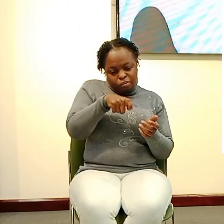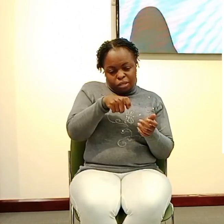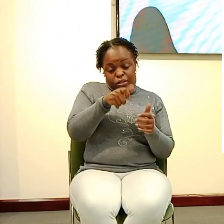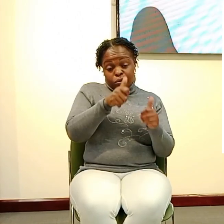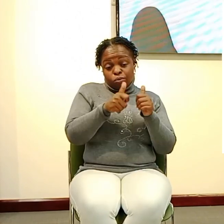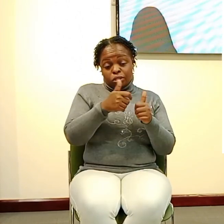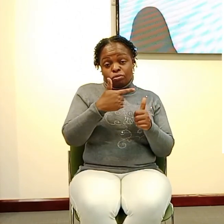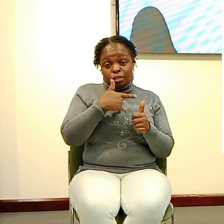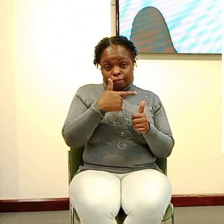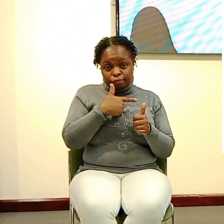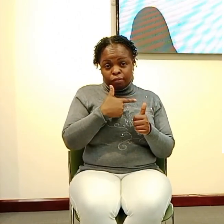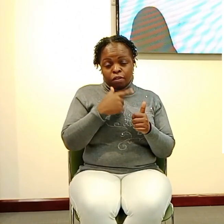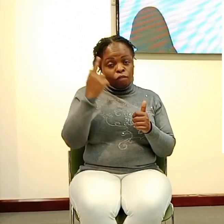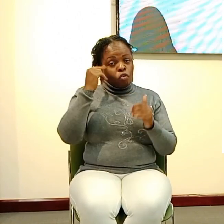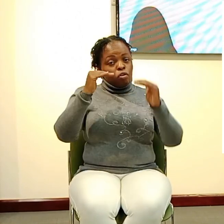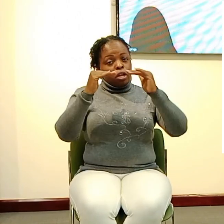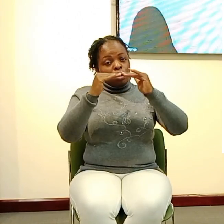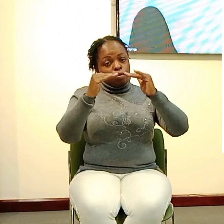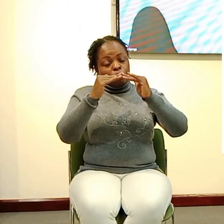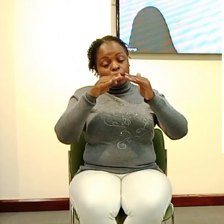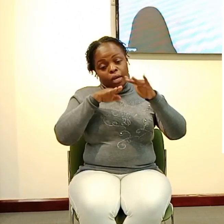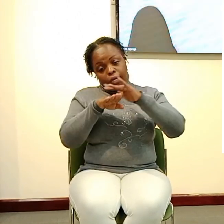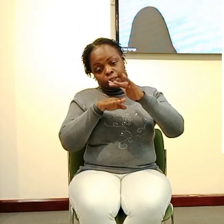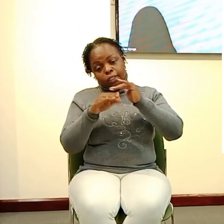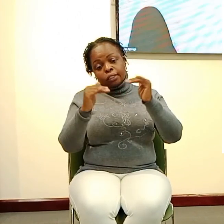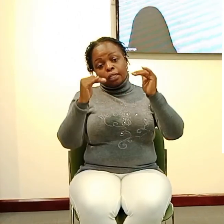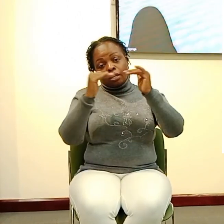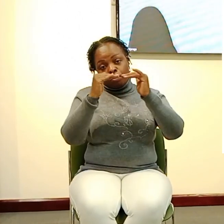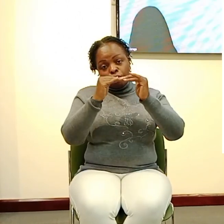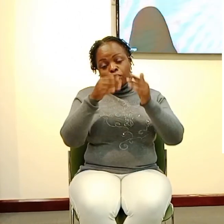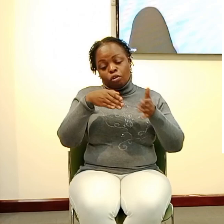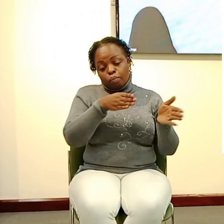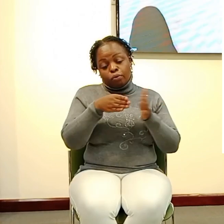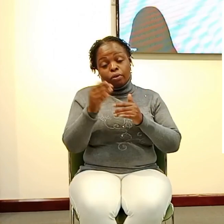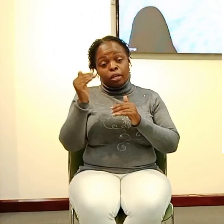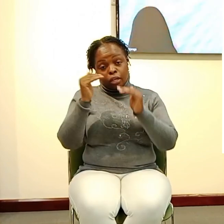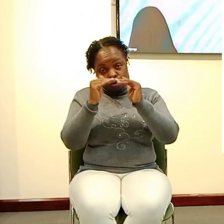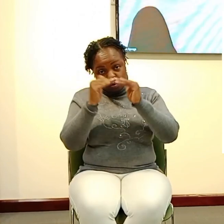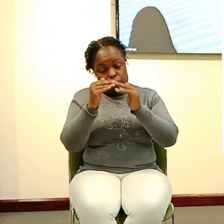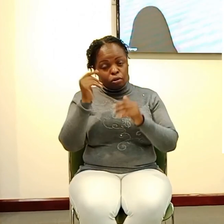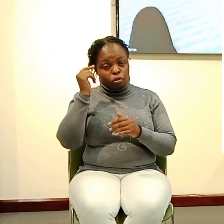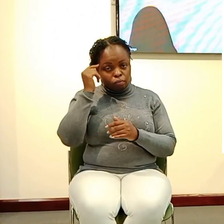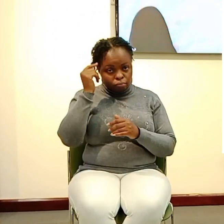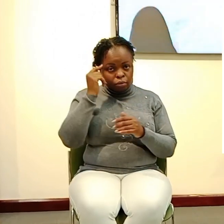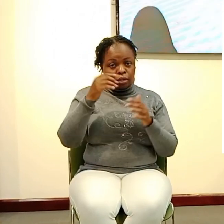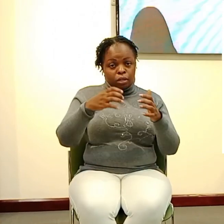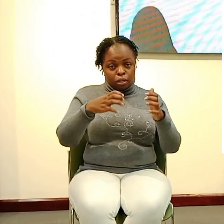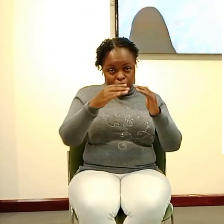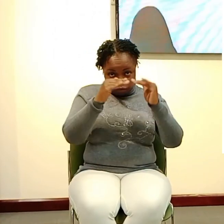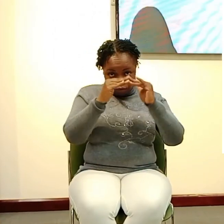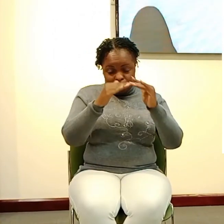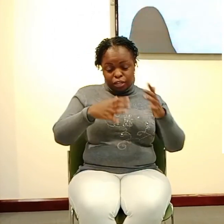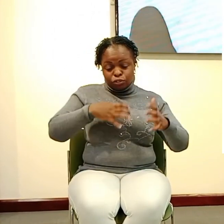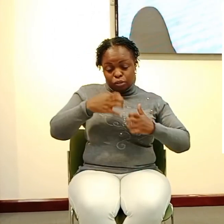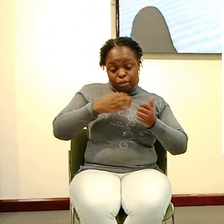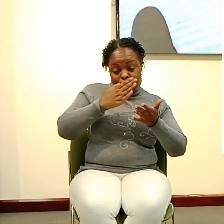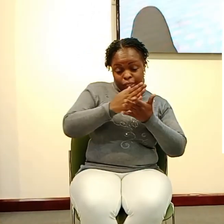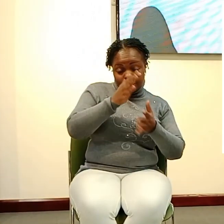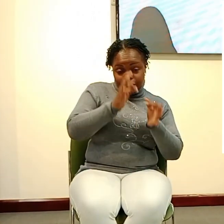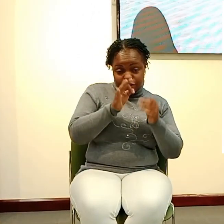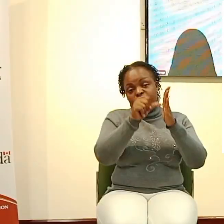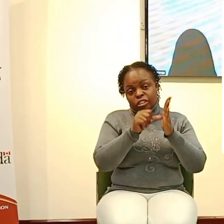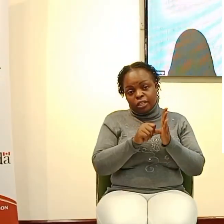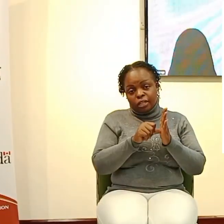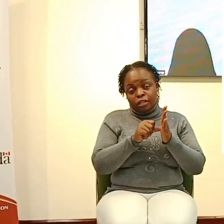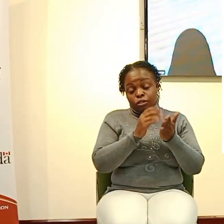make for equal access, equal opportunity, equal consideration, equal enjoyment of rights, whether we are women,